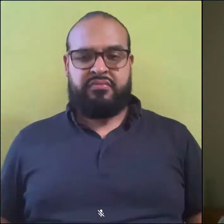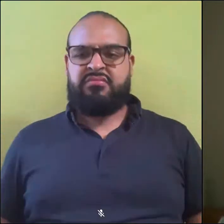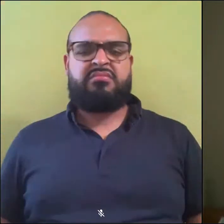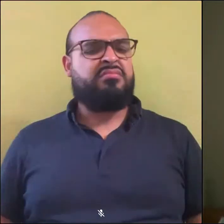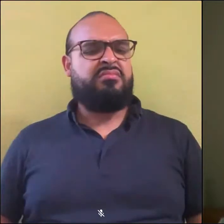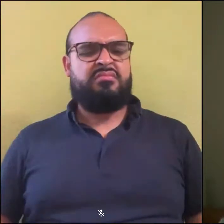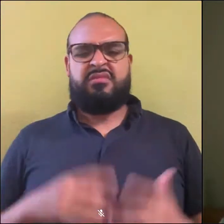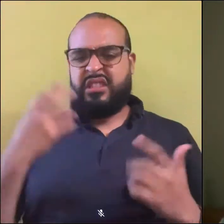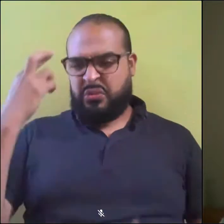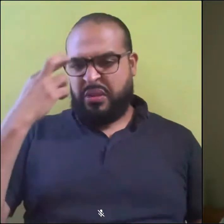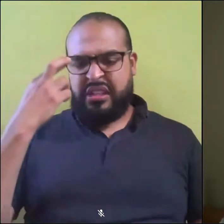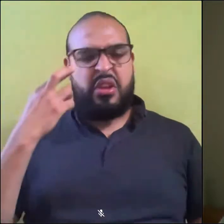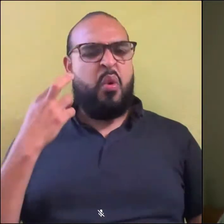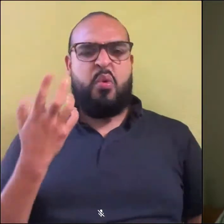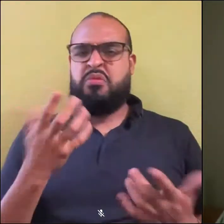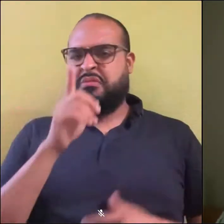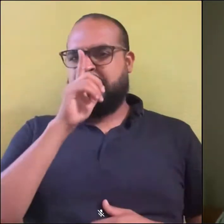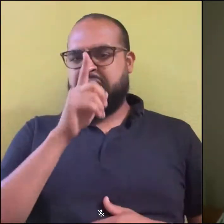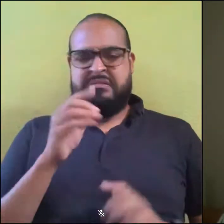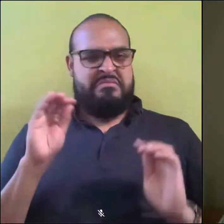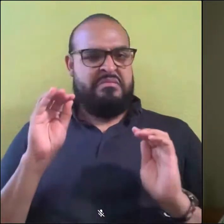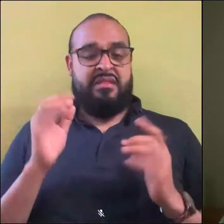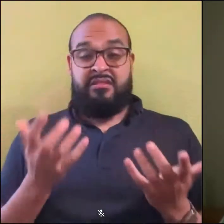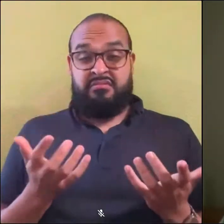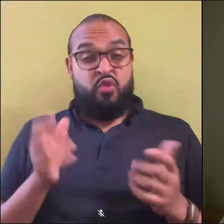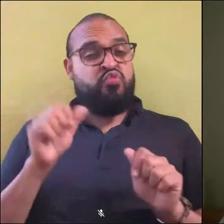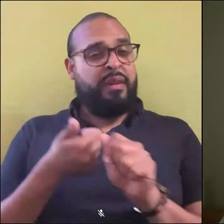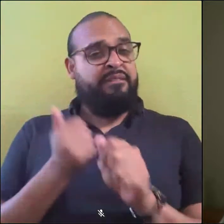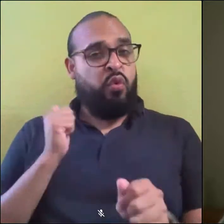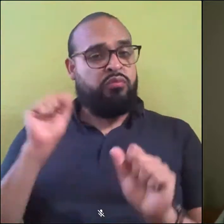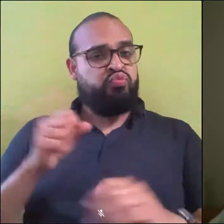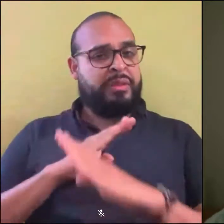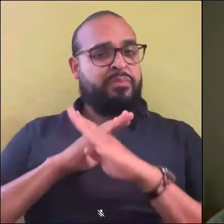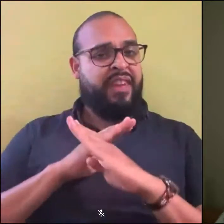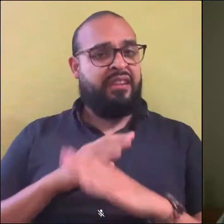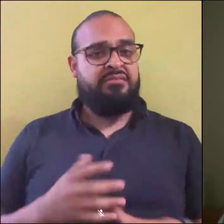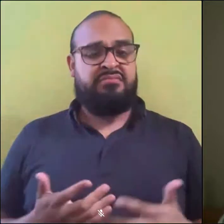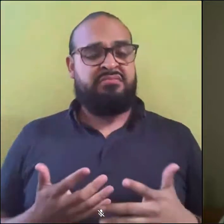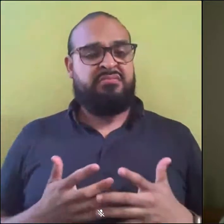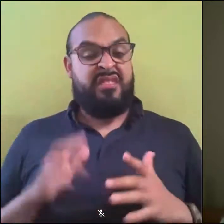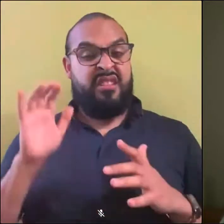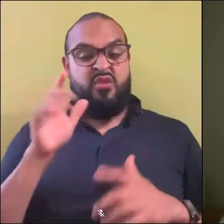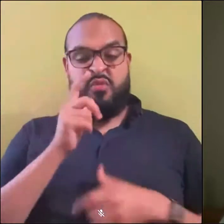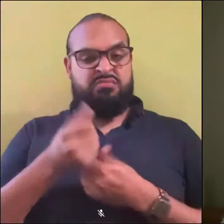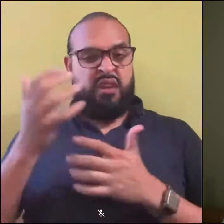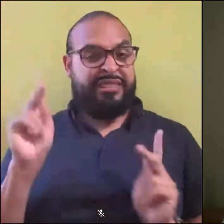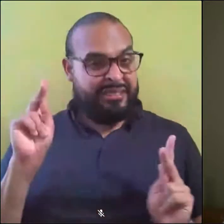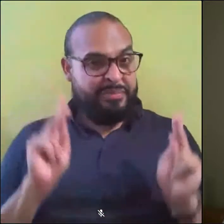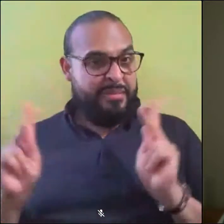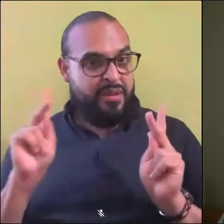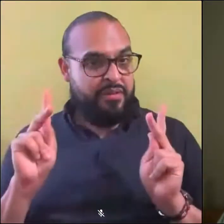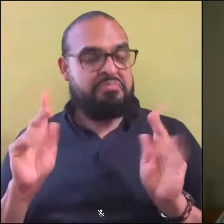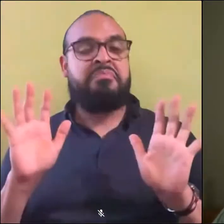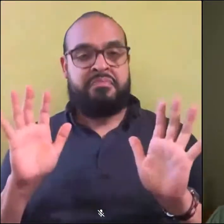completely artificial, man-made. And that is part of my story. Now we move the scrubber forward a little bit more.